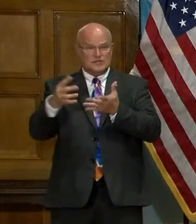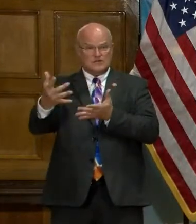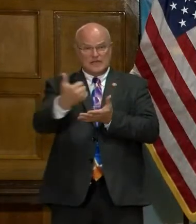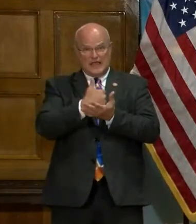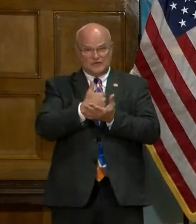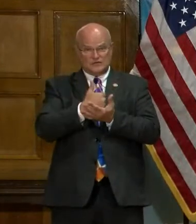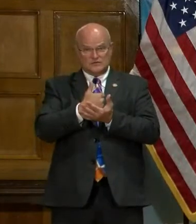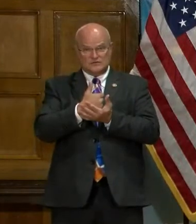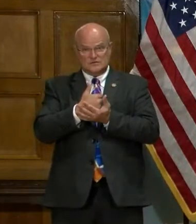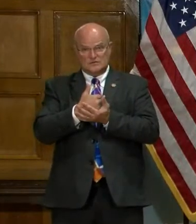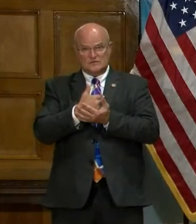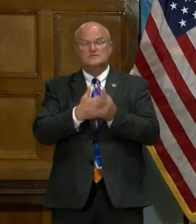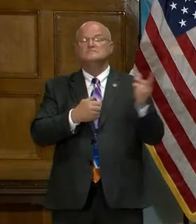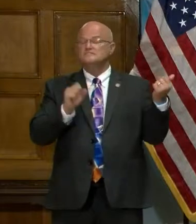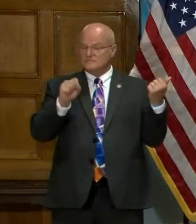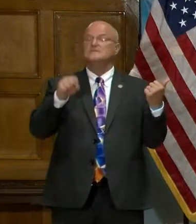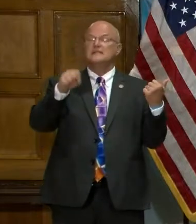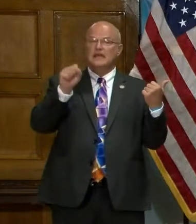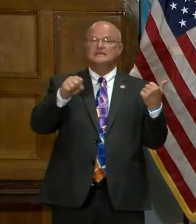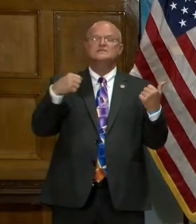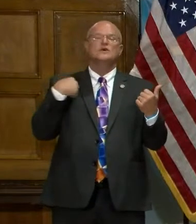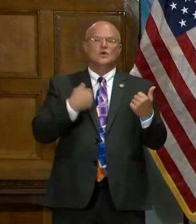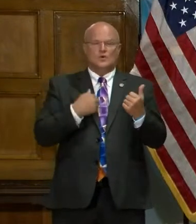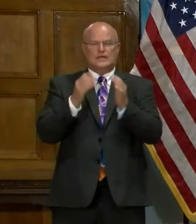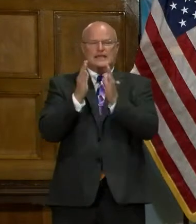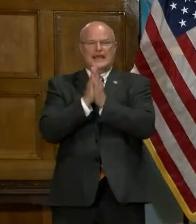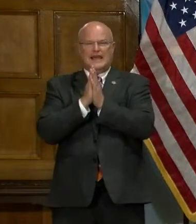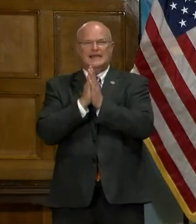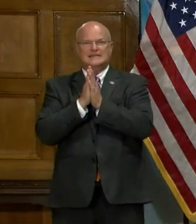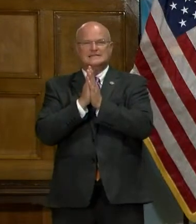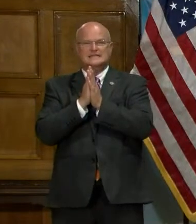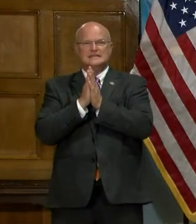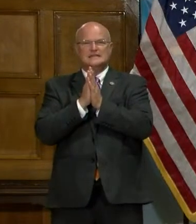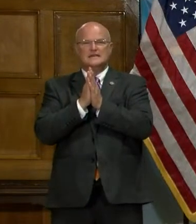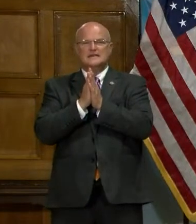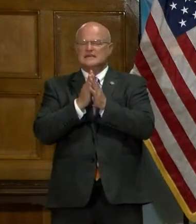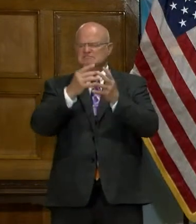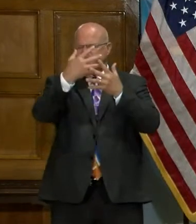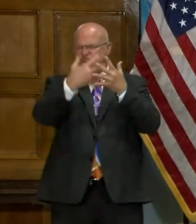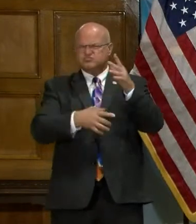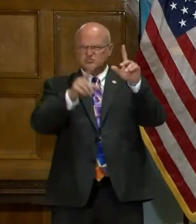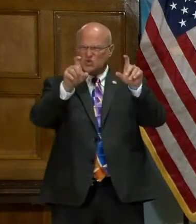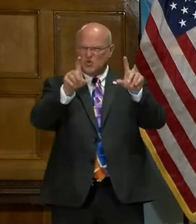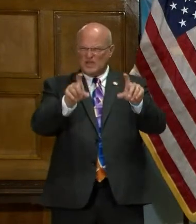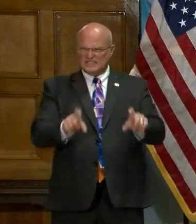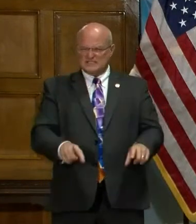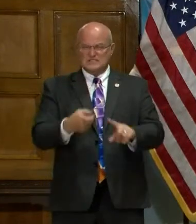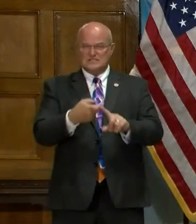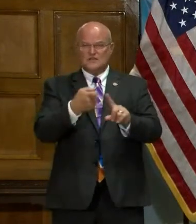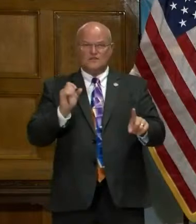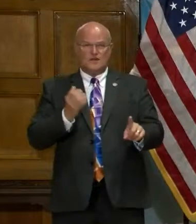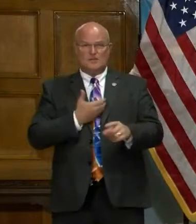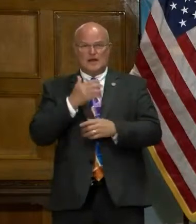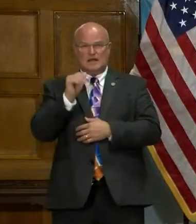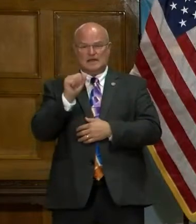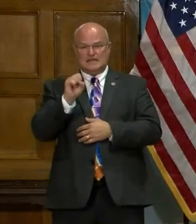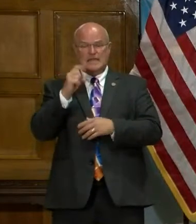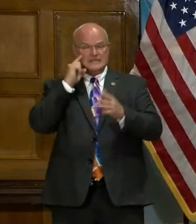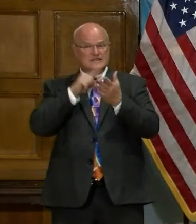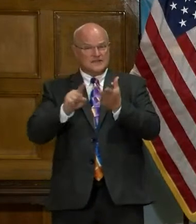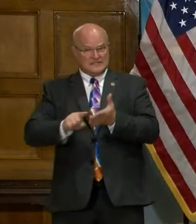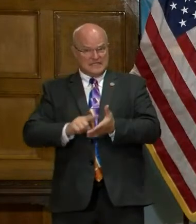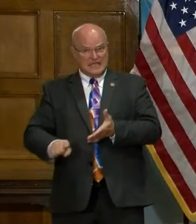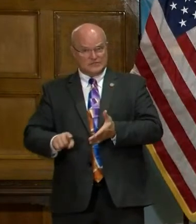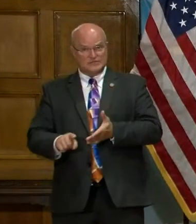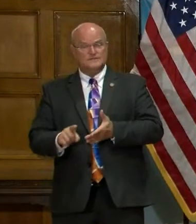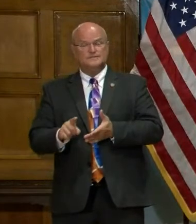gathered? Yes, we ask a whole list of questions from our case